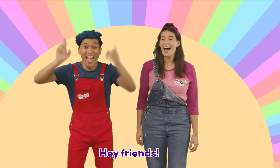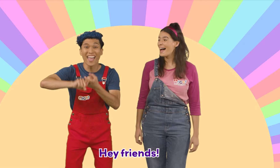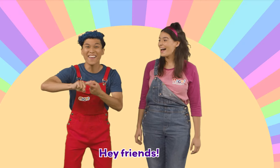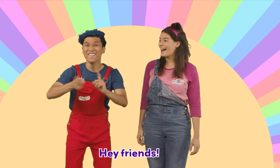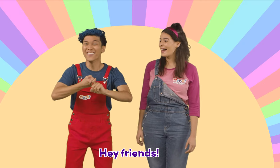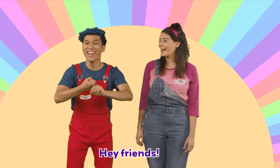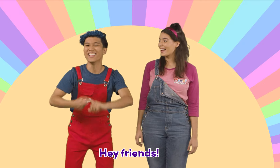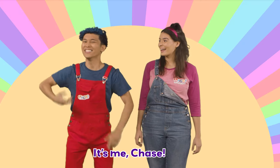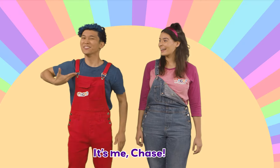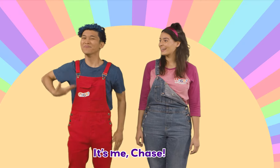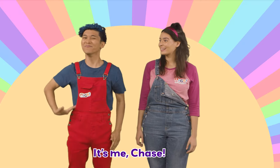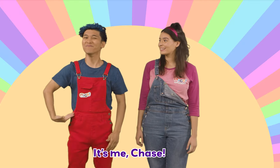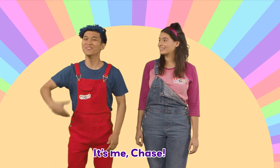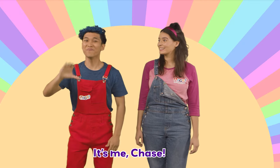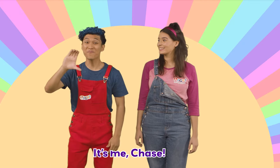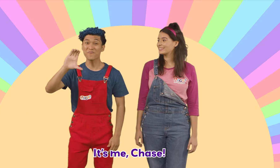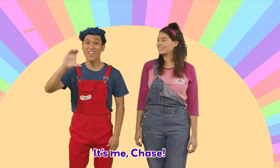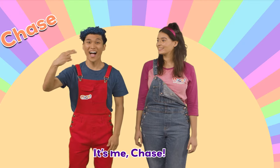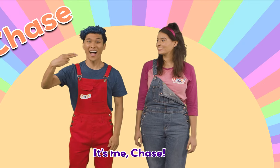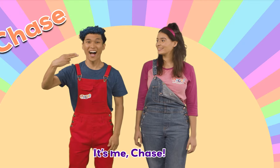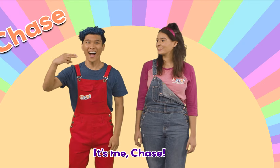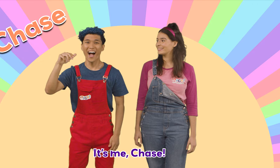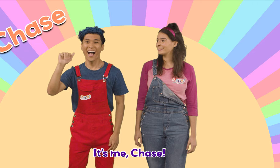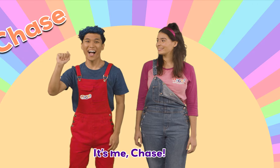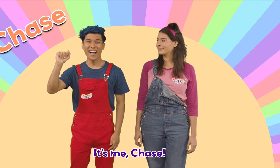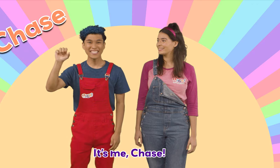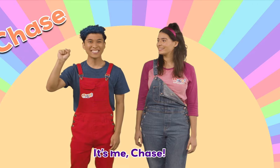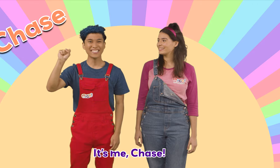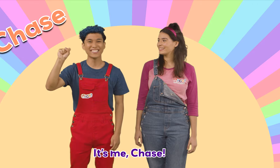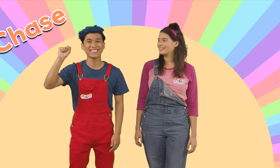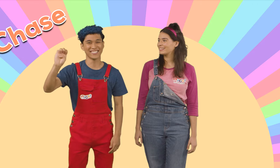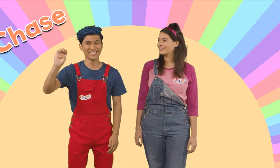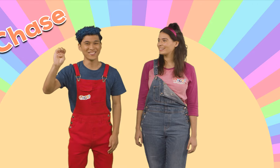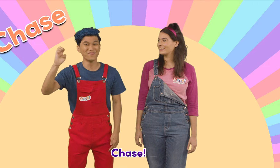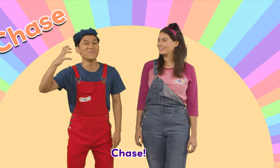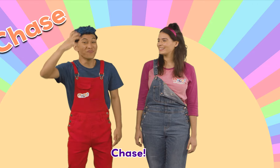Hey, friends. It's me, Chase.